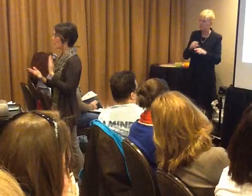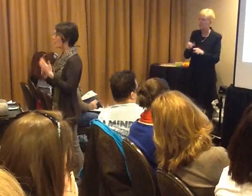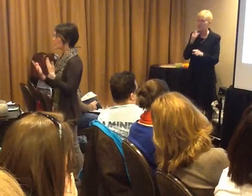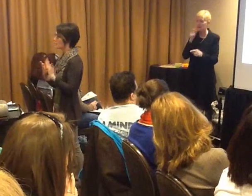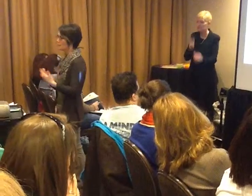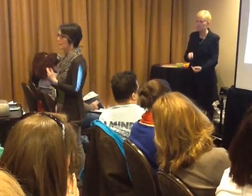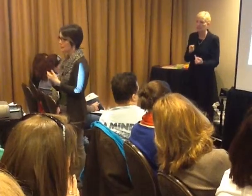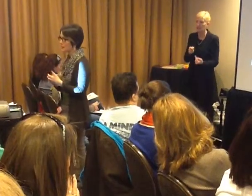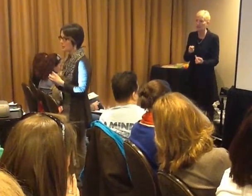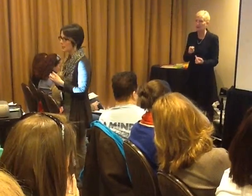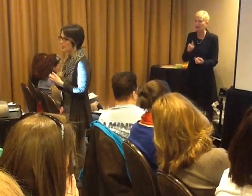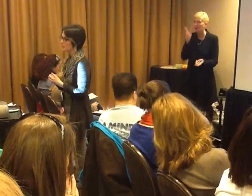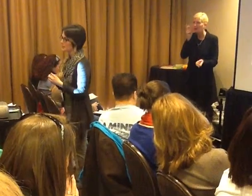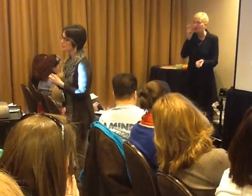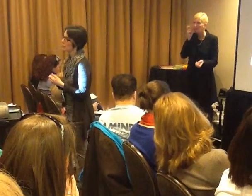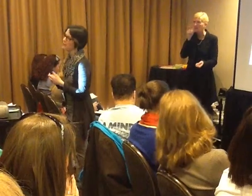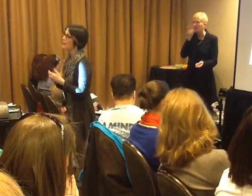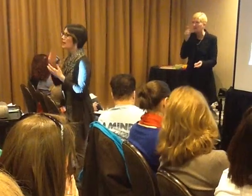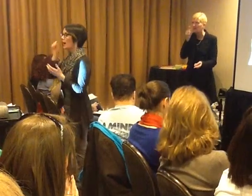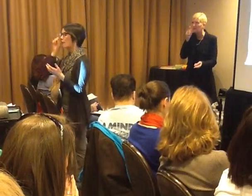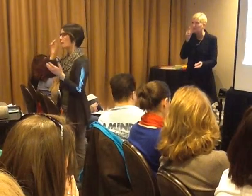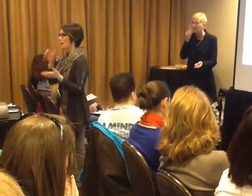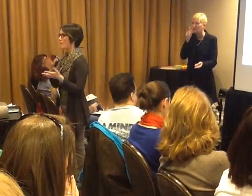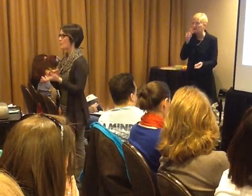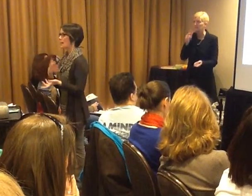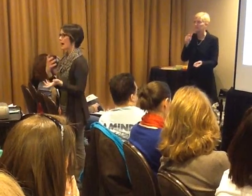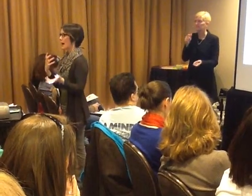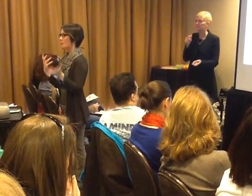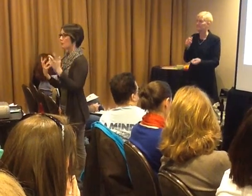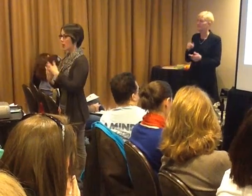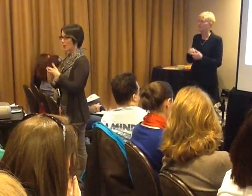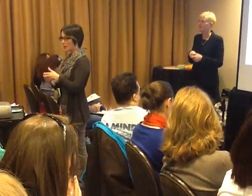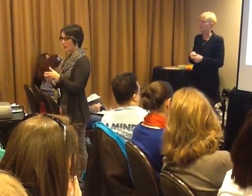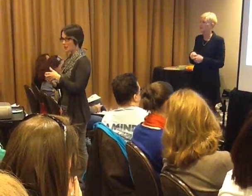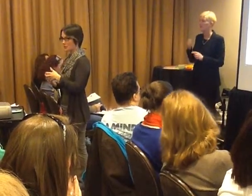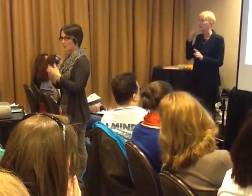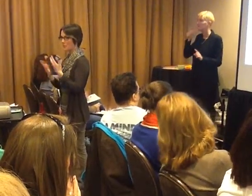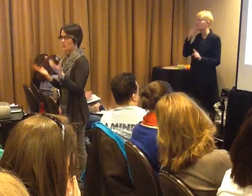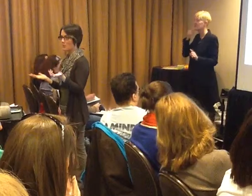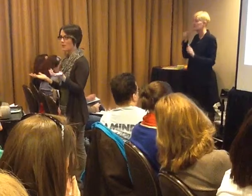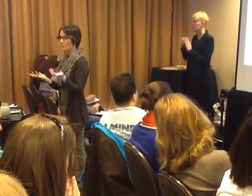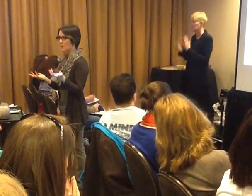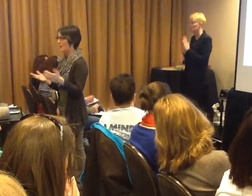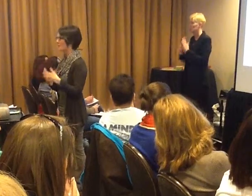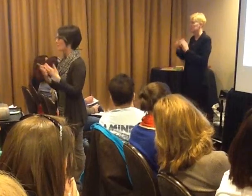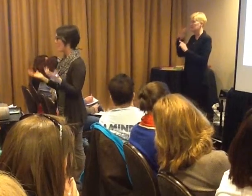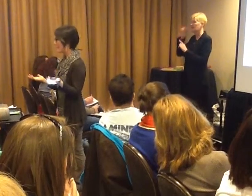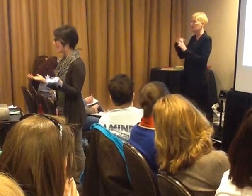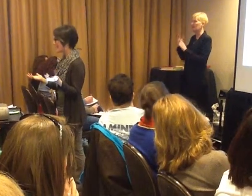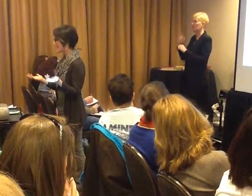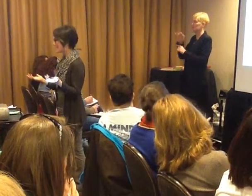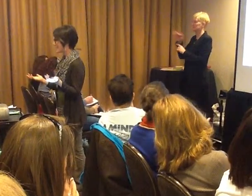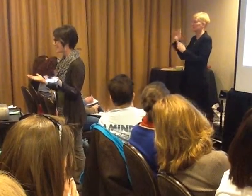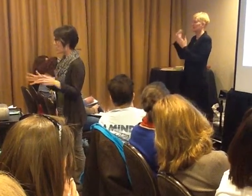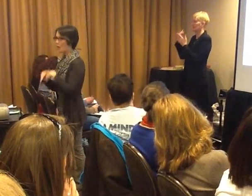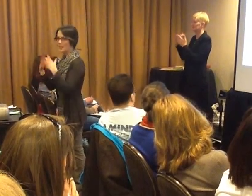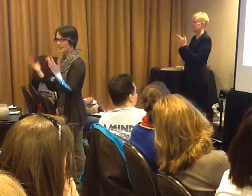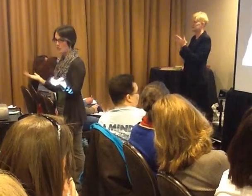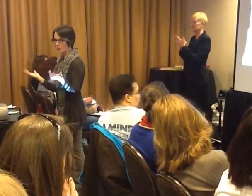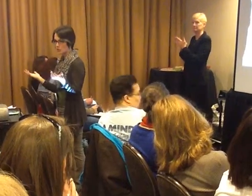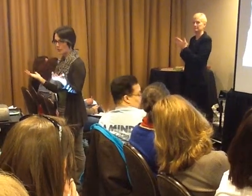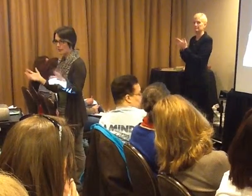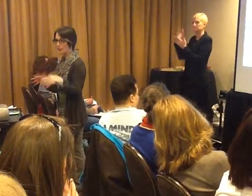too and understand that that's going to be a little bit different for them. For our hearing students, when you think about like a spelling list,